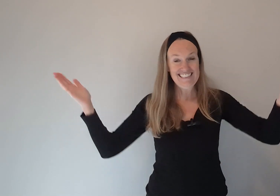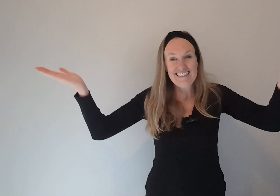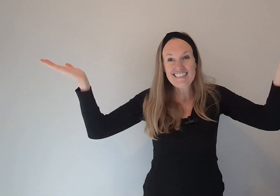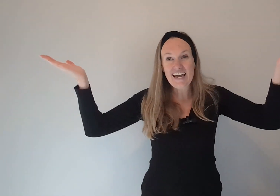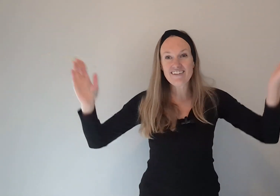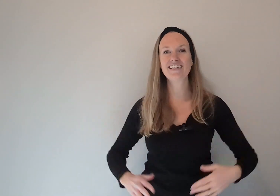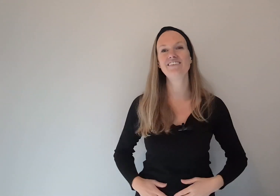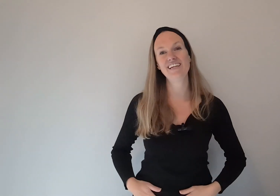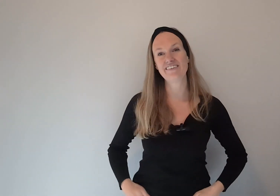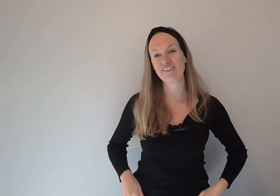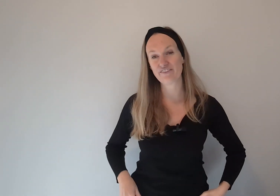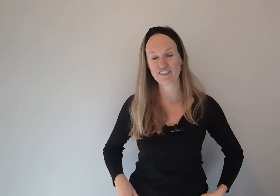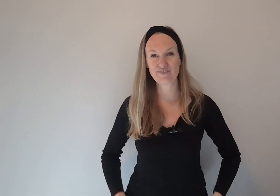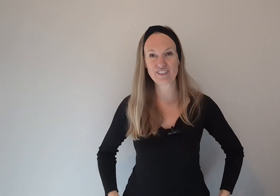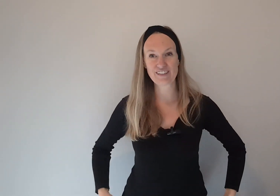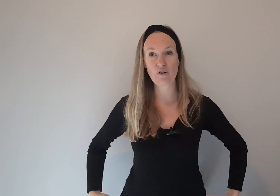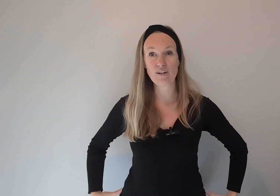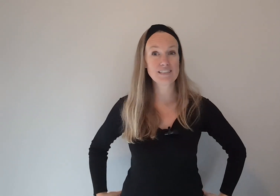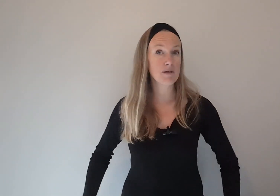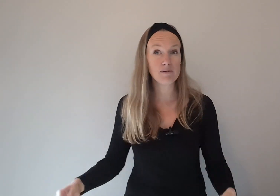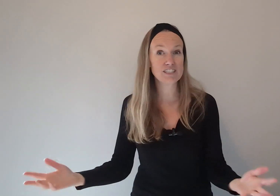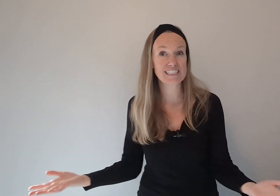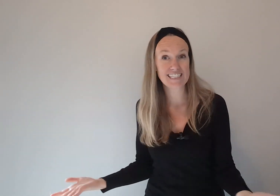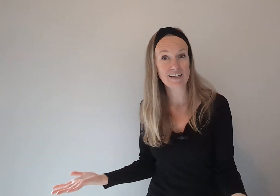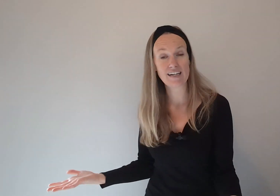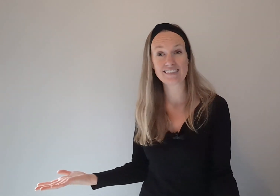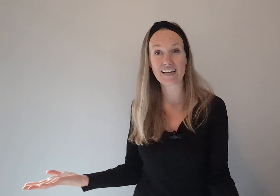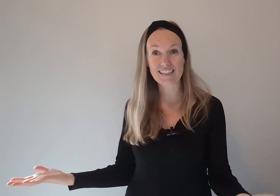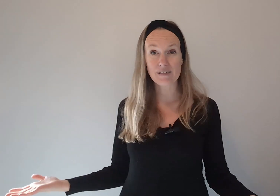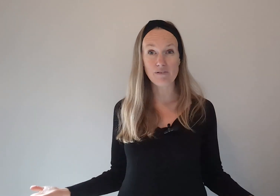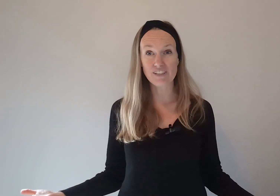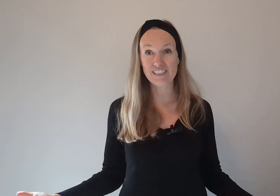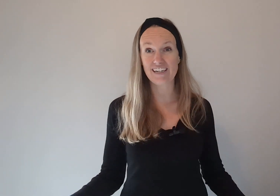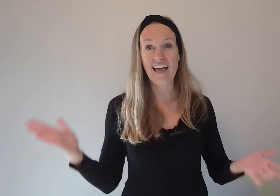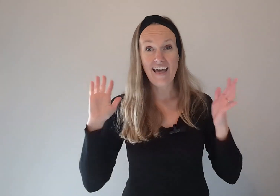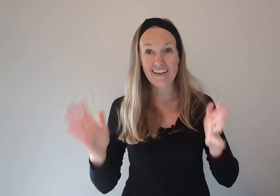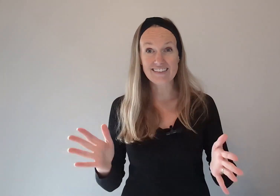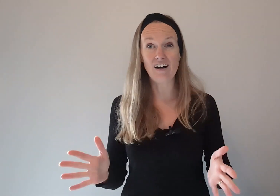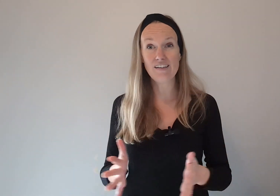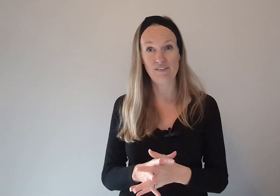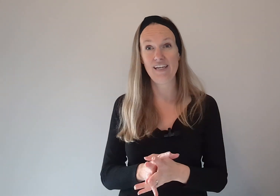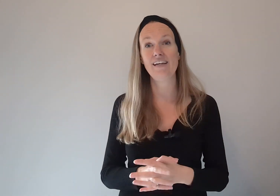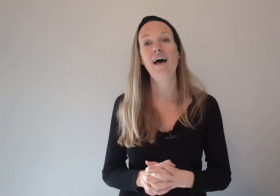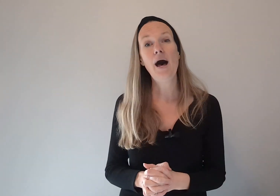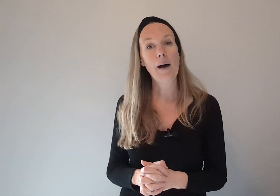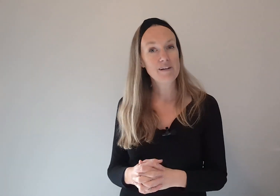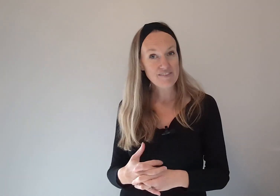And that's everything you need for the first verse in the chorus. And maybe you're just signing a simple version and that's all you need. But if